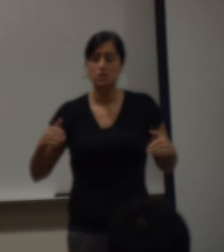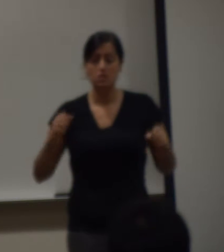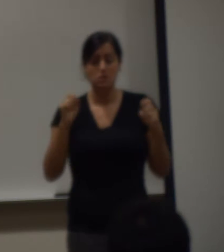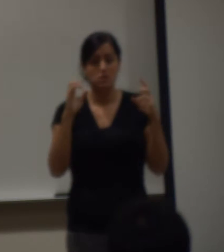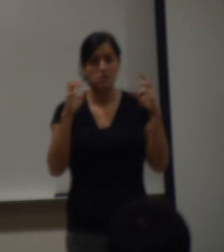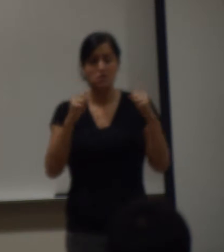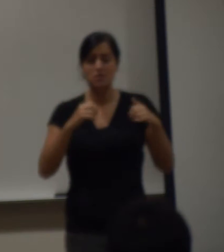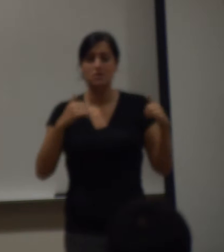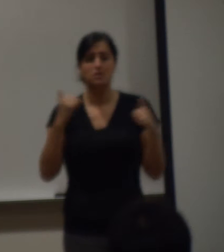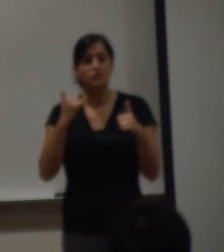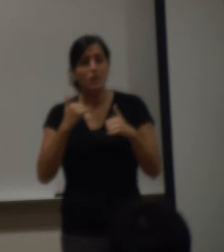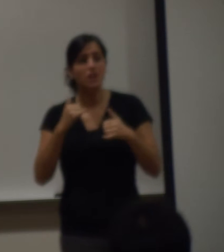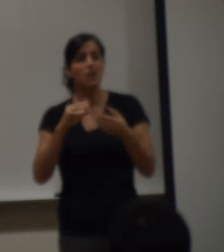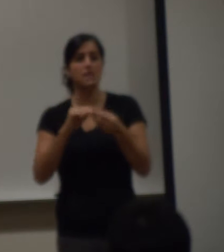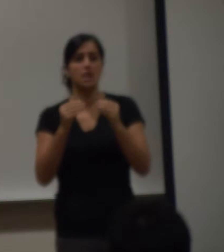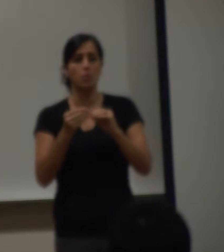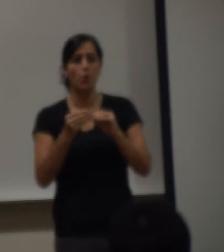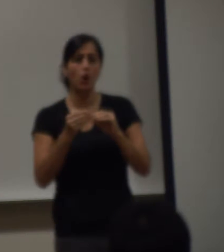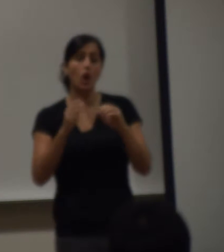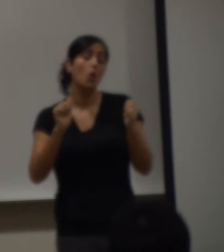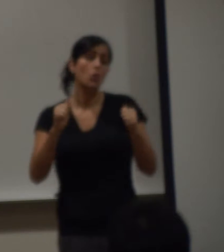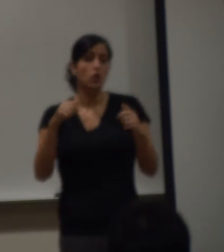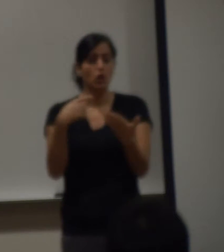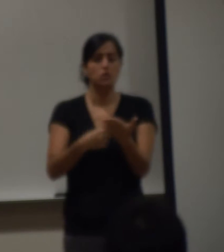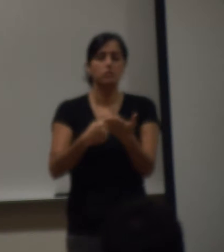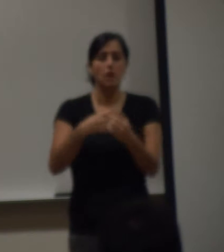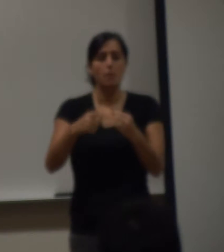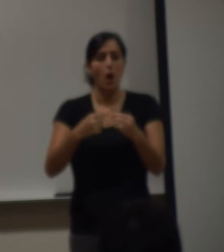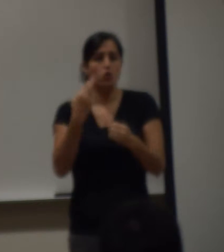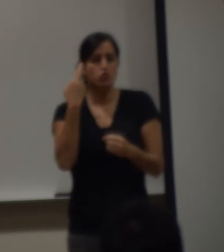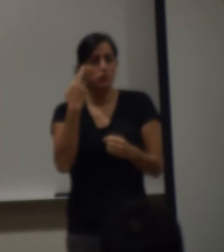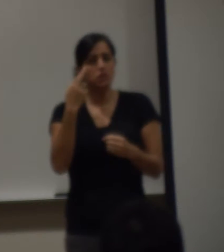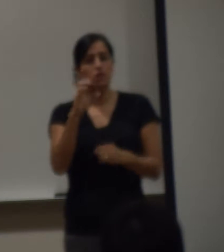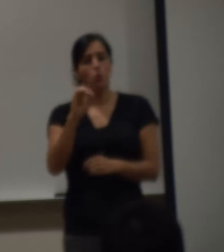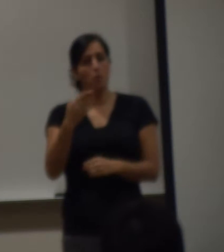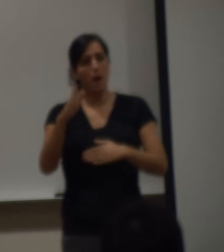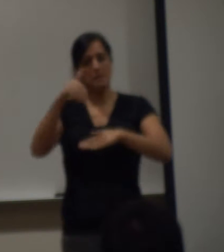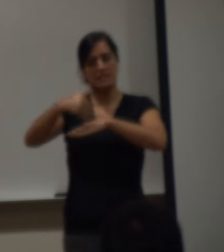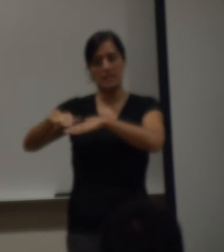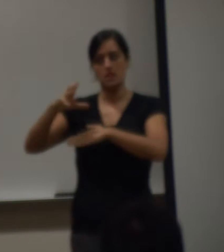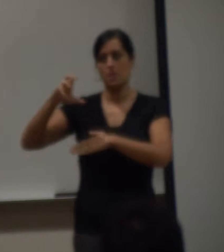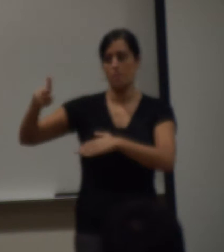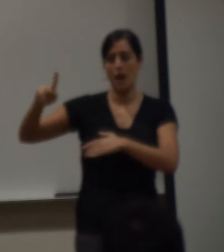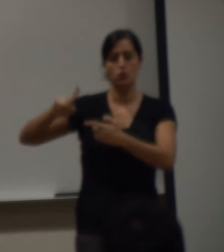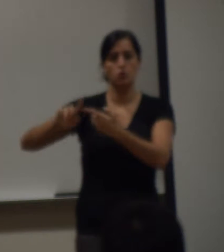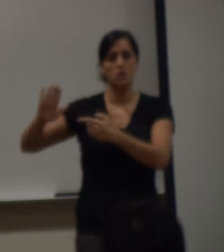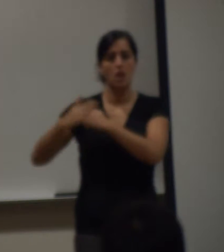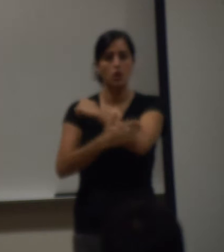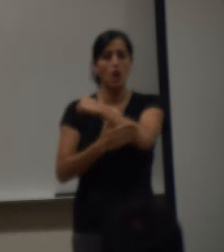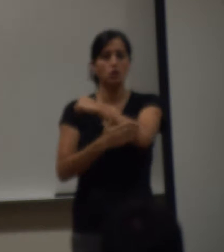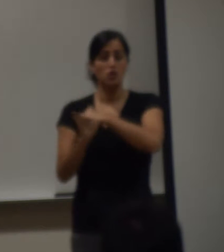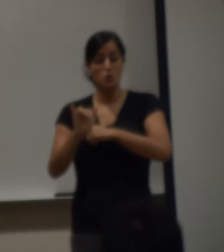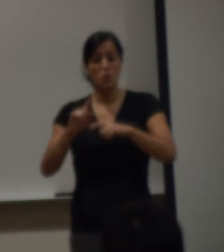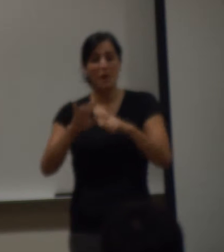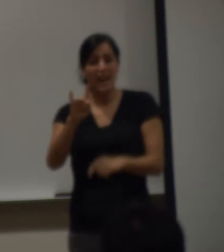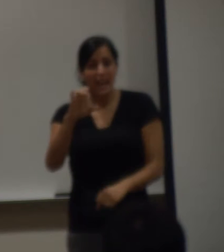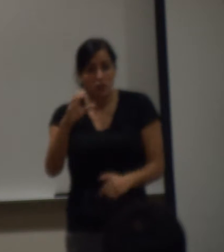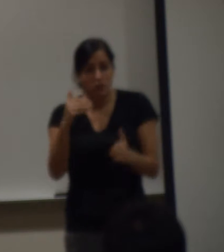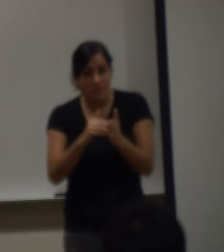if you like, about the reasons for that later. But I guess the takeaway,